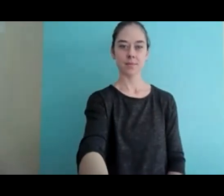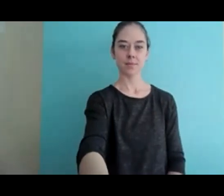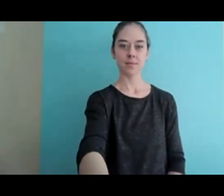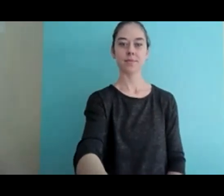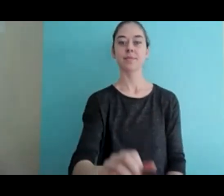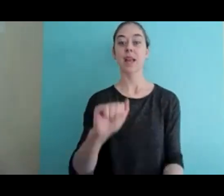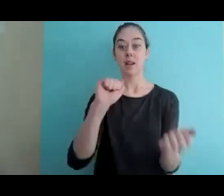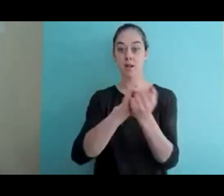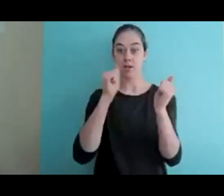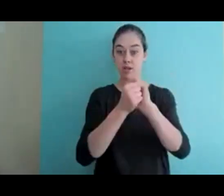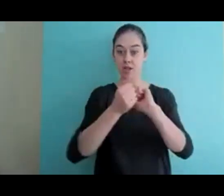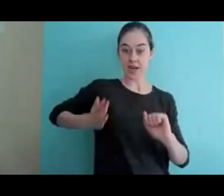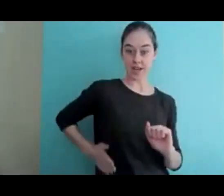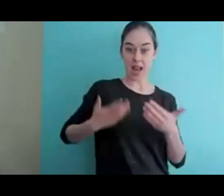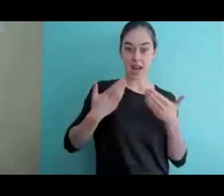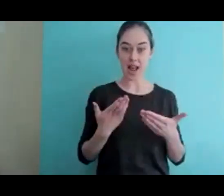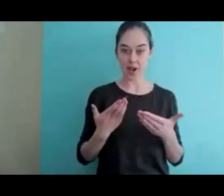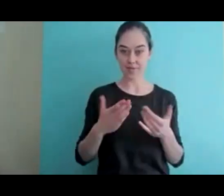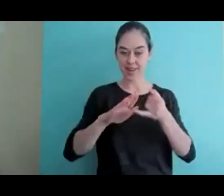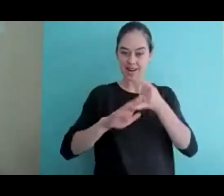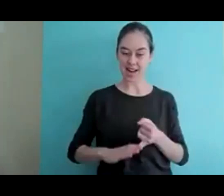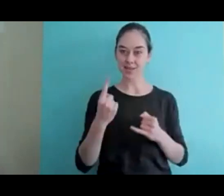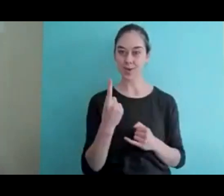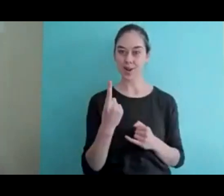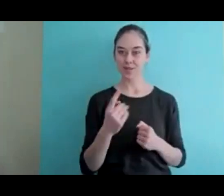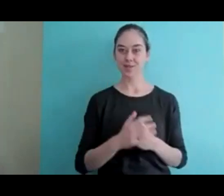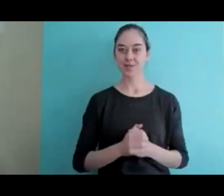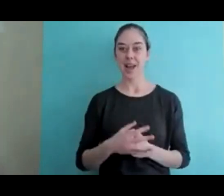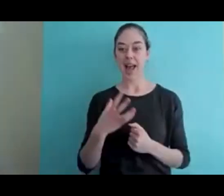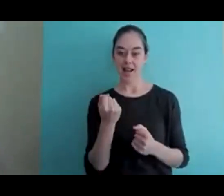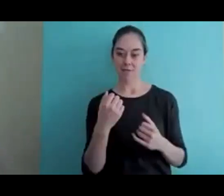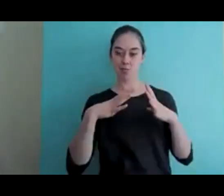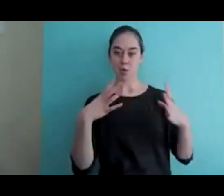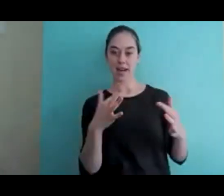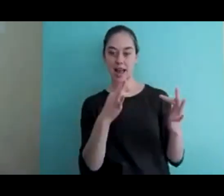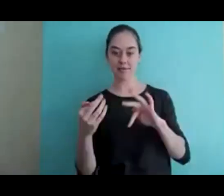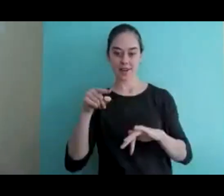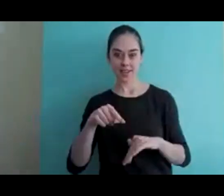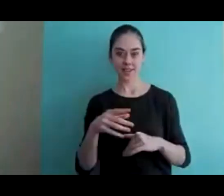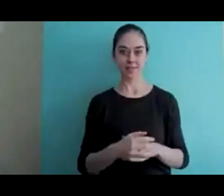And the other side, last one. Come on, we get a breather after this one.